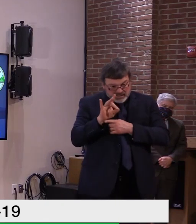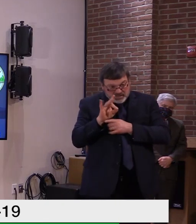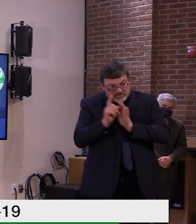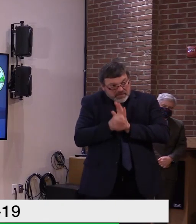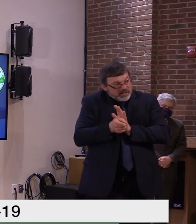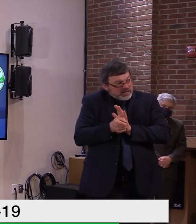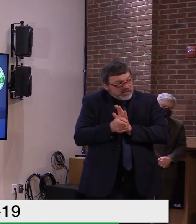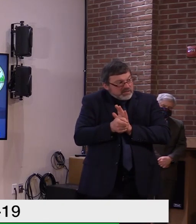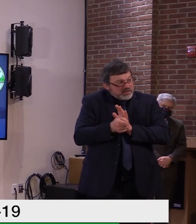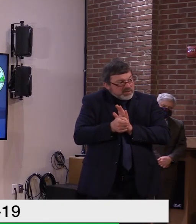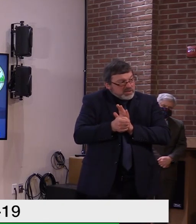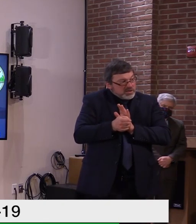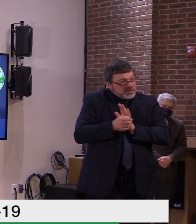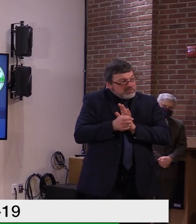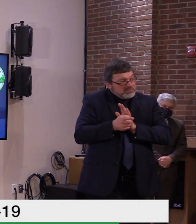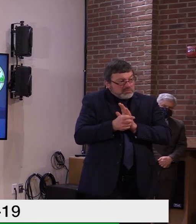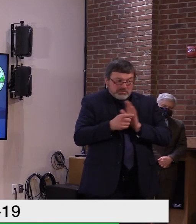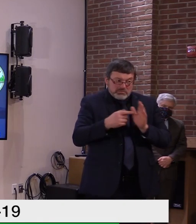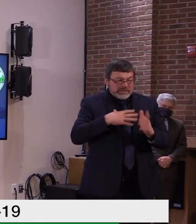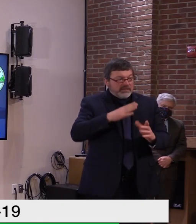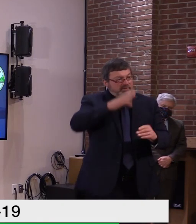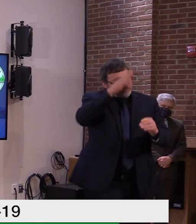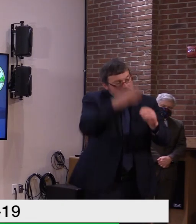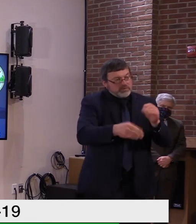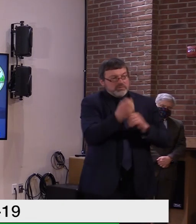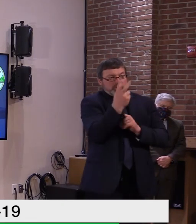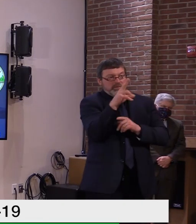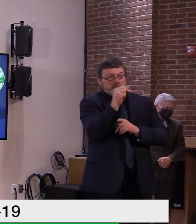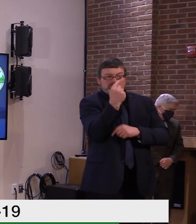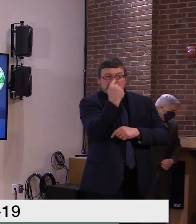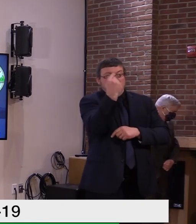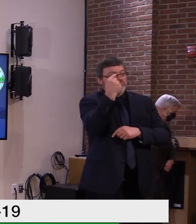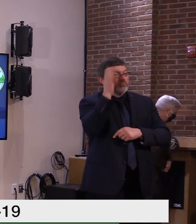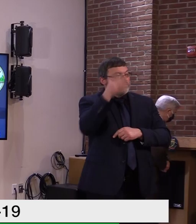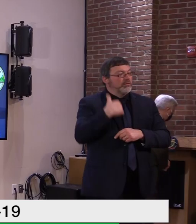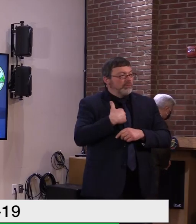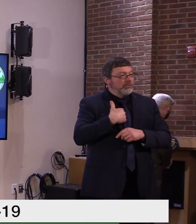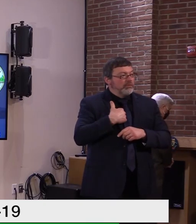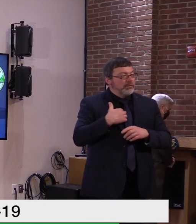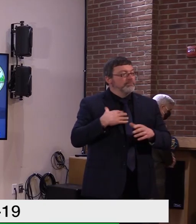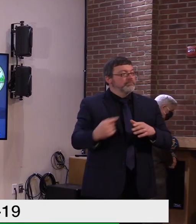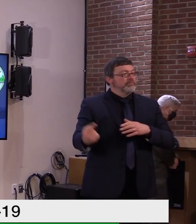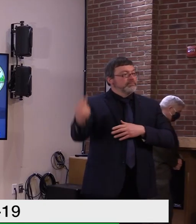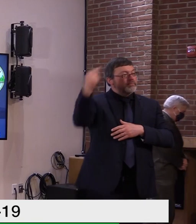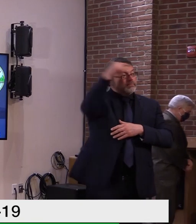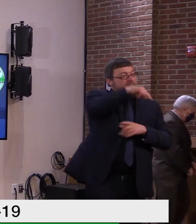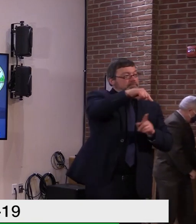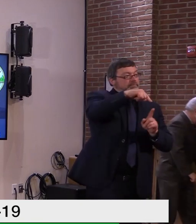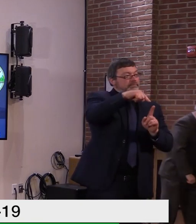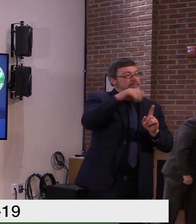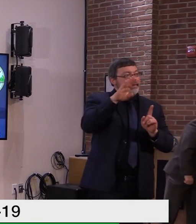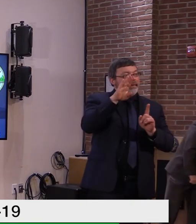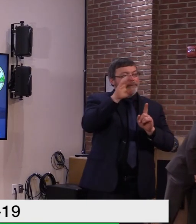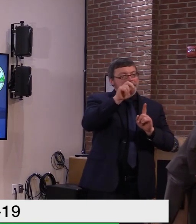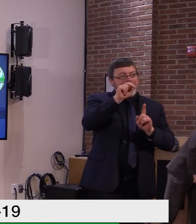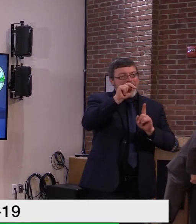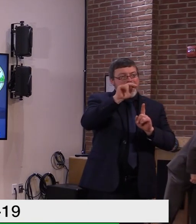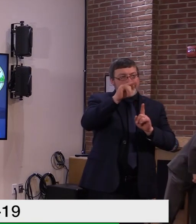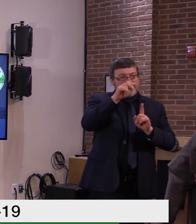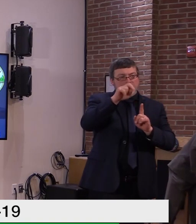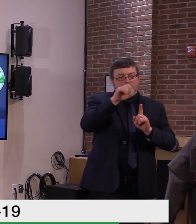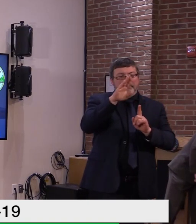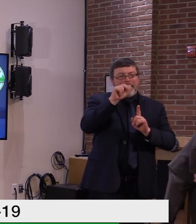I'm going to start with Greg from the Bennington Banner. Thank you, Rebecca. I think this is for Dr.